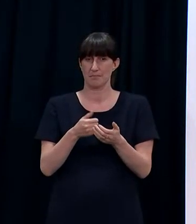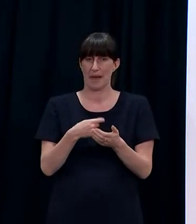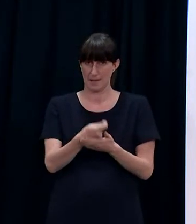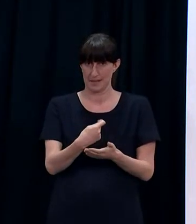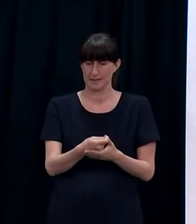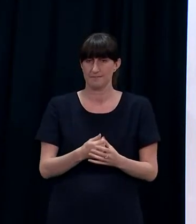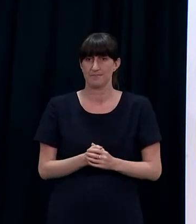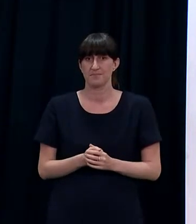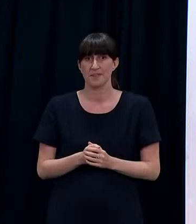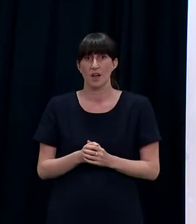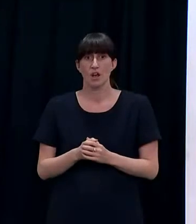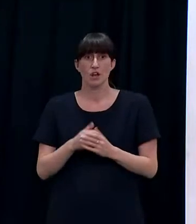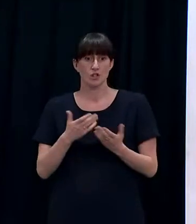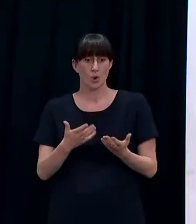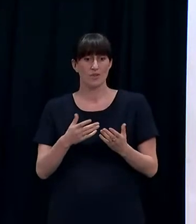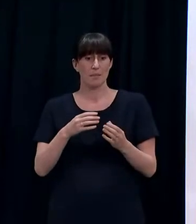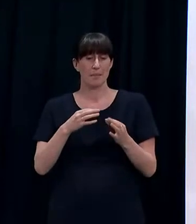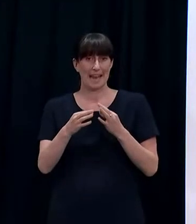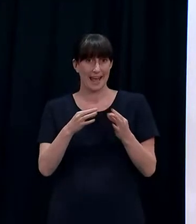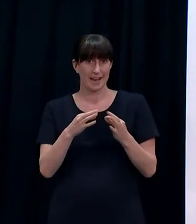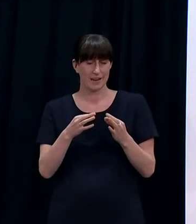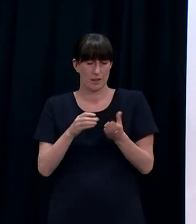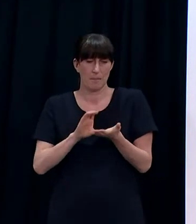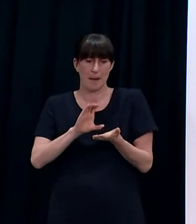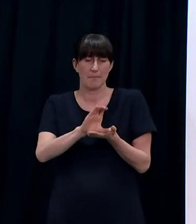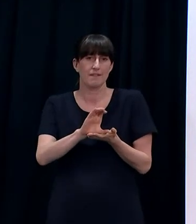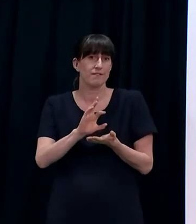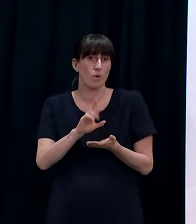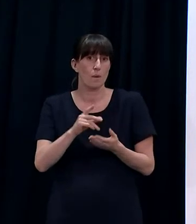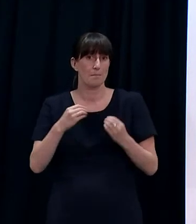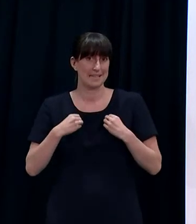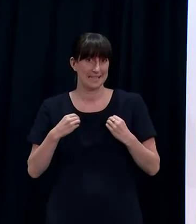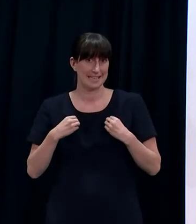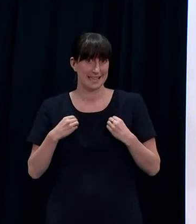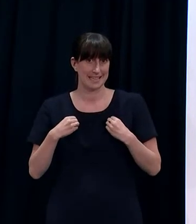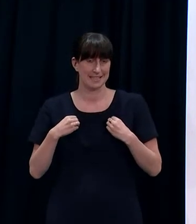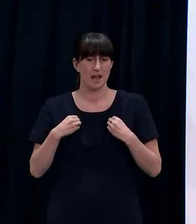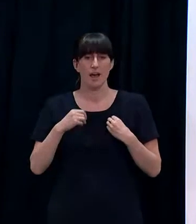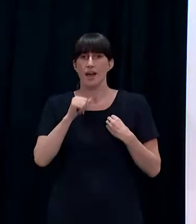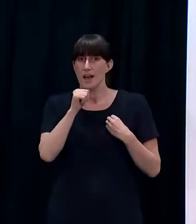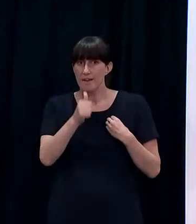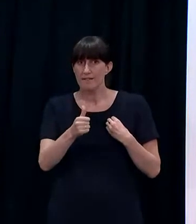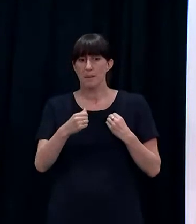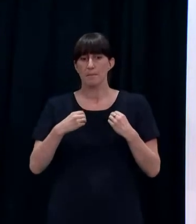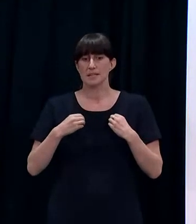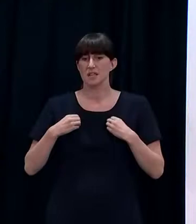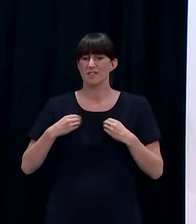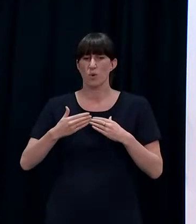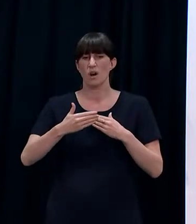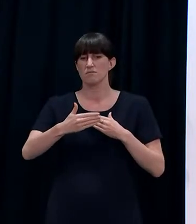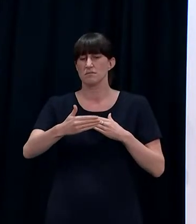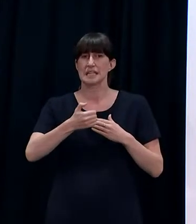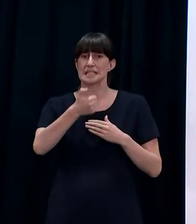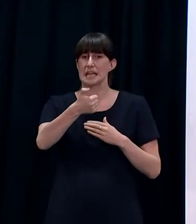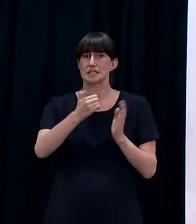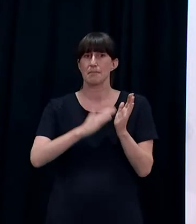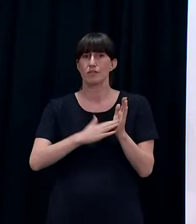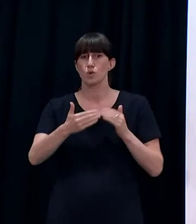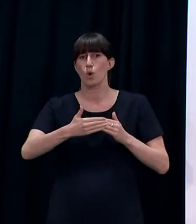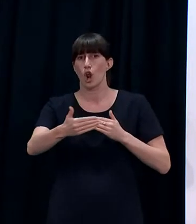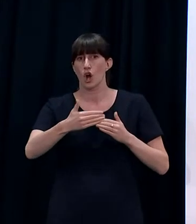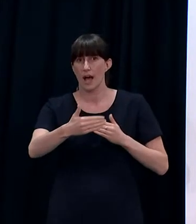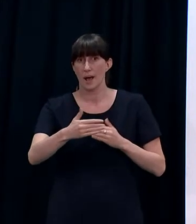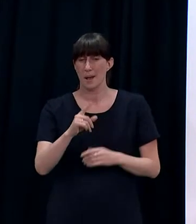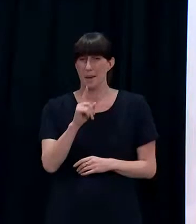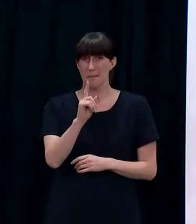to businesses that have been operating for at least 6 months before the rise in alert levels on the 17th of August. It's been raised with me by a number